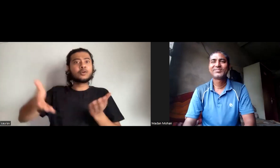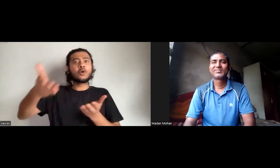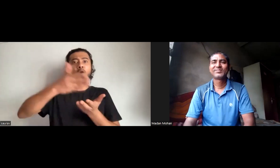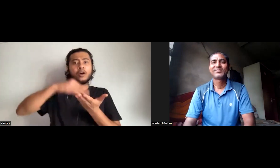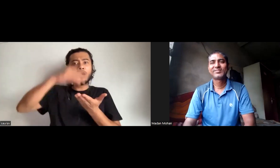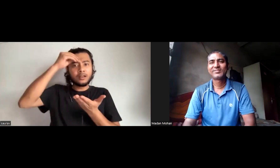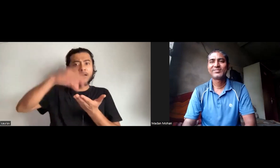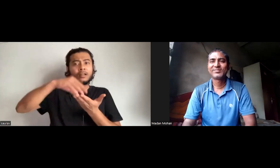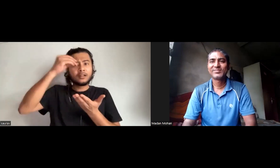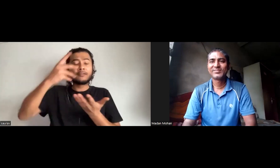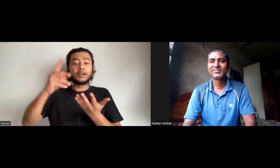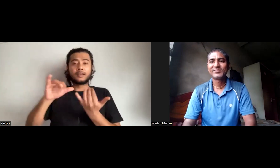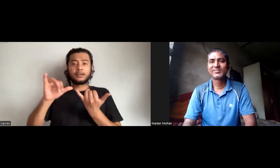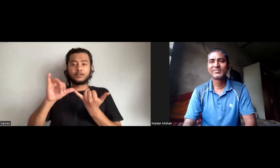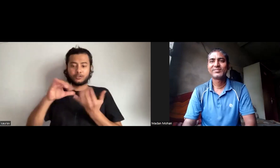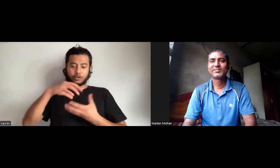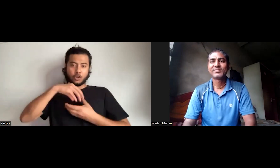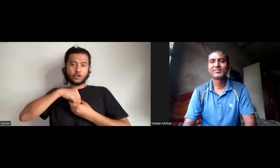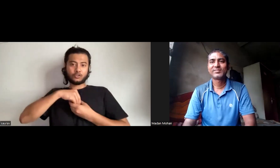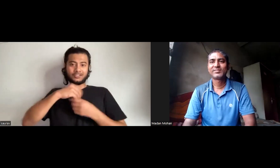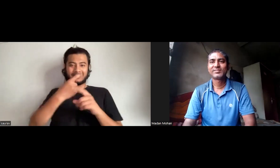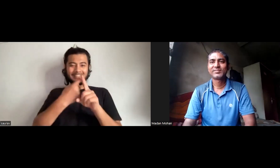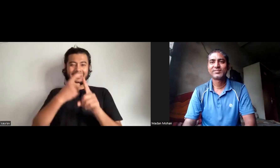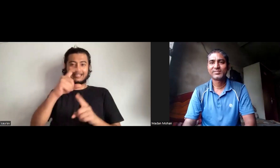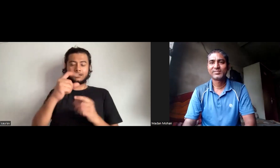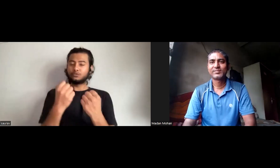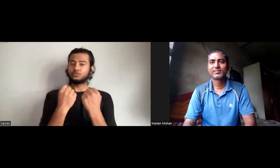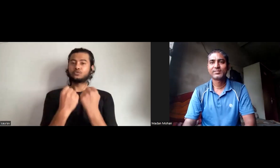that one day you all start preaching to other devs.